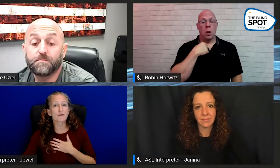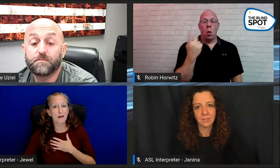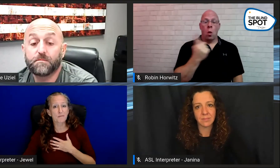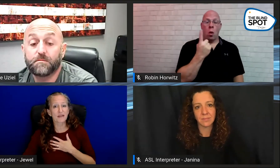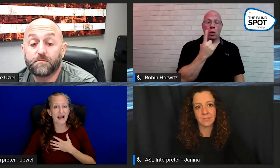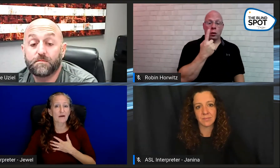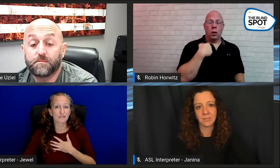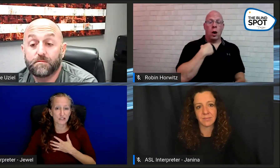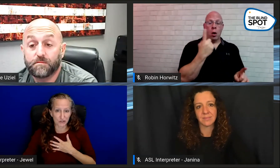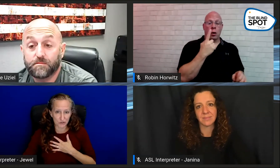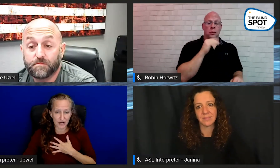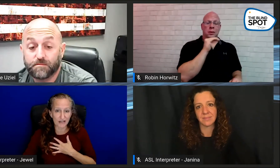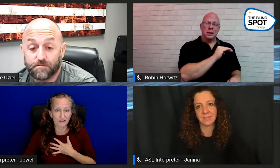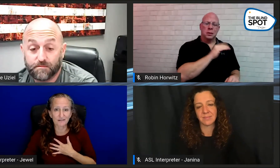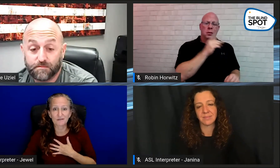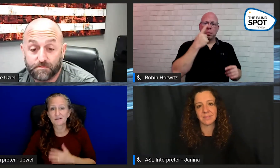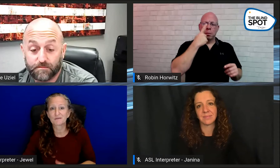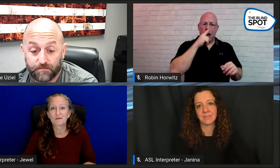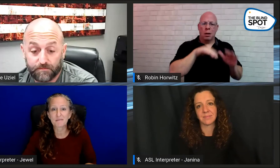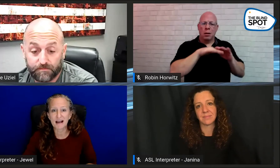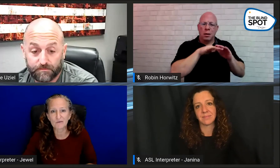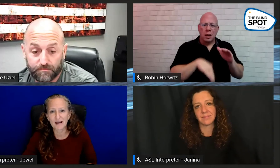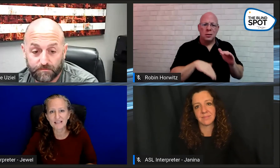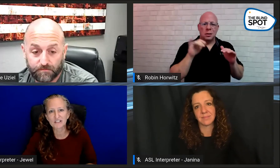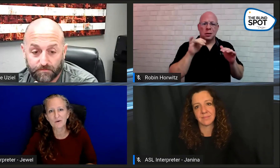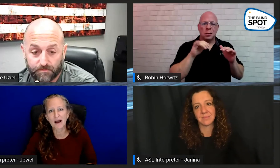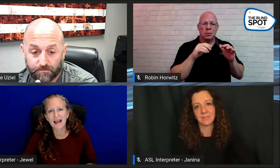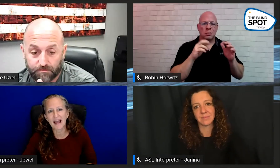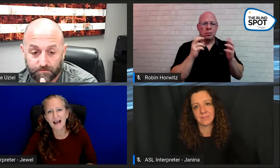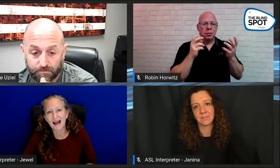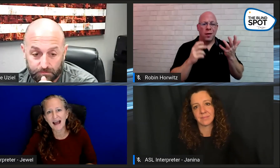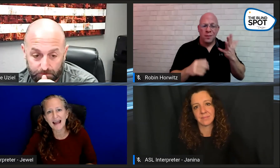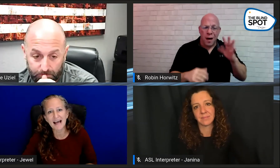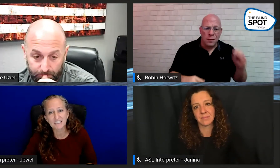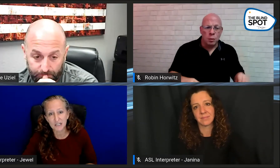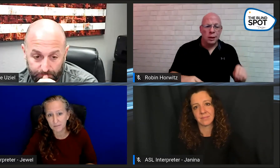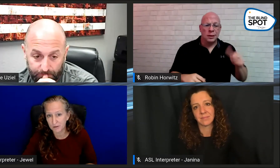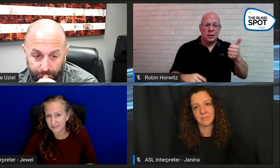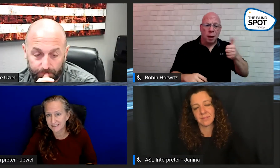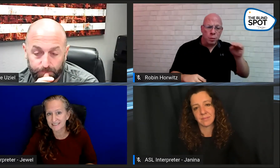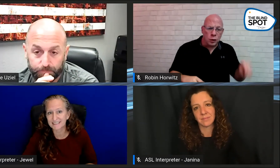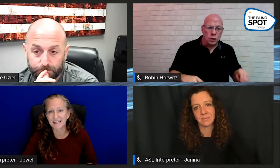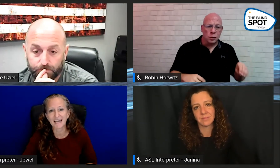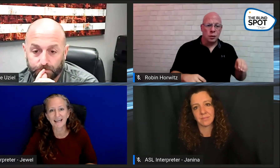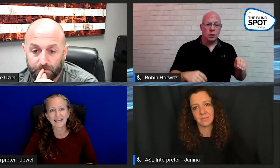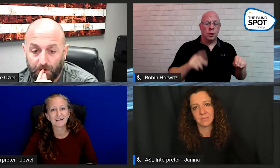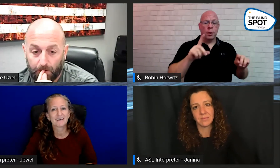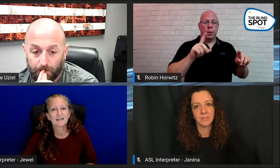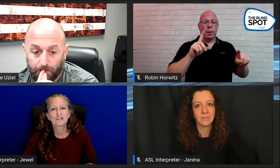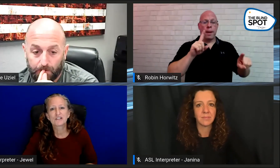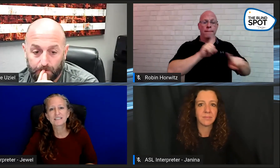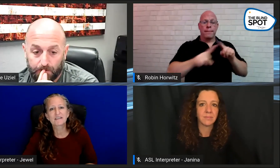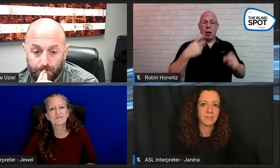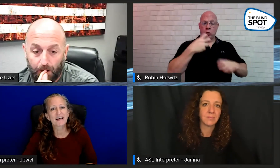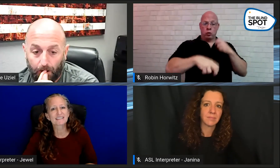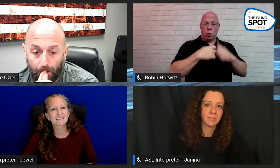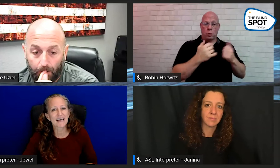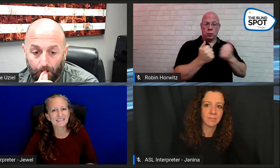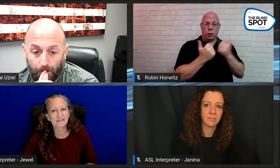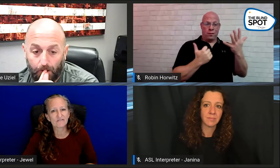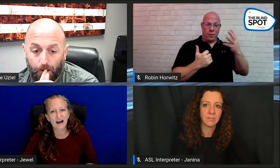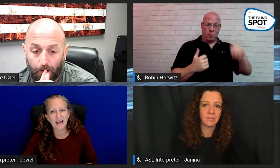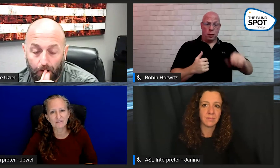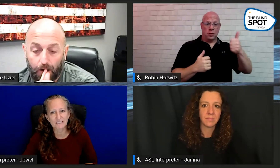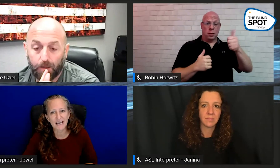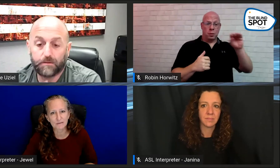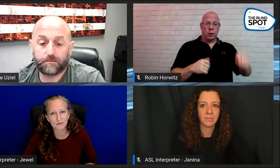I remember that I was a new trader way back when. So I asked a person to say, just invest less